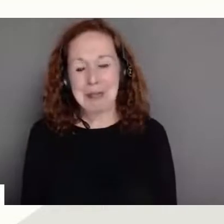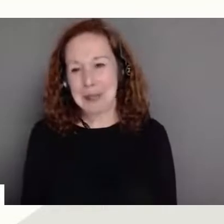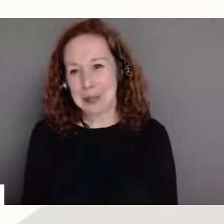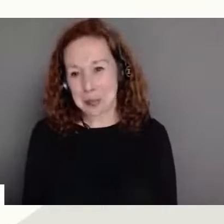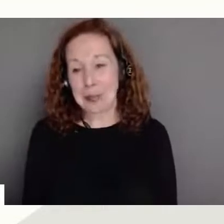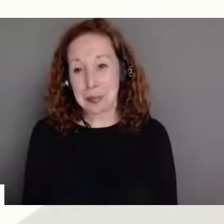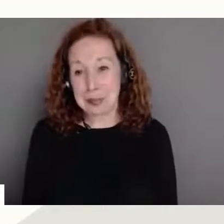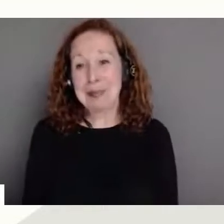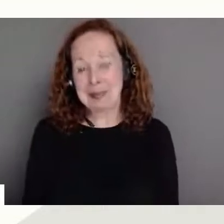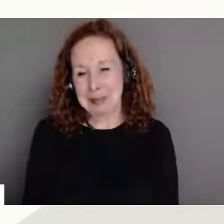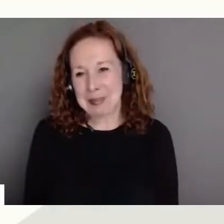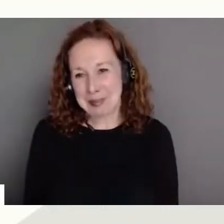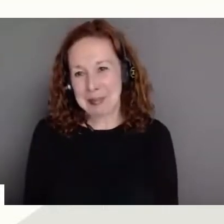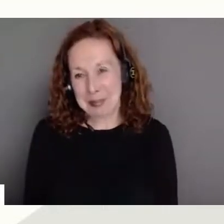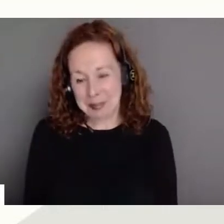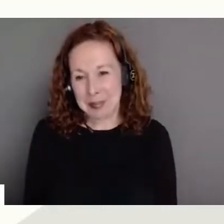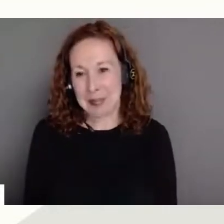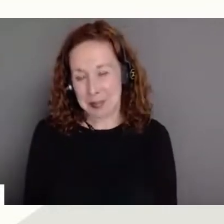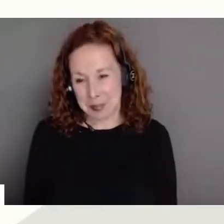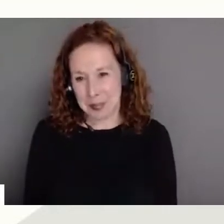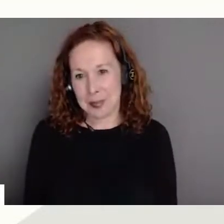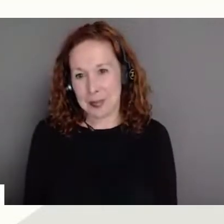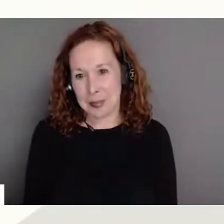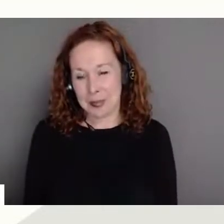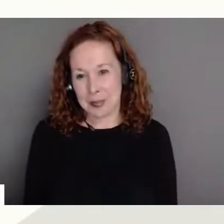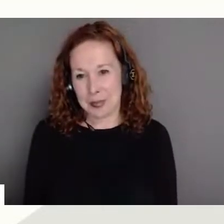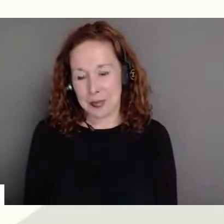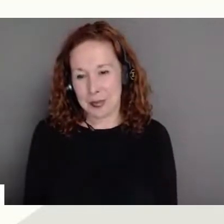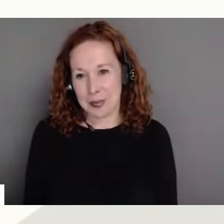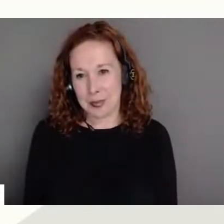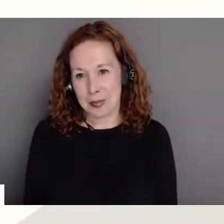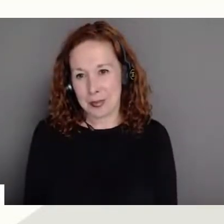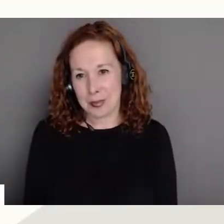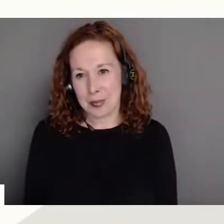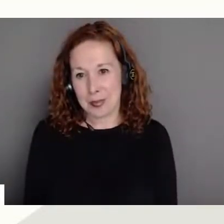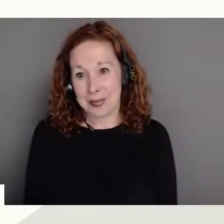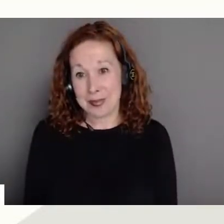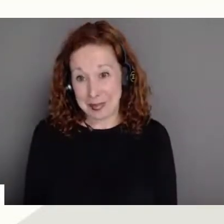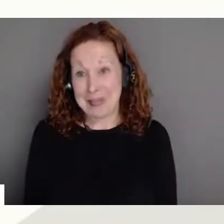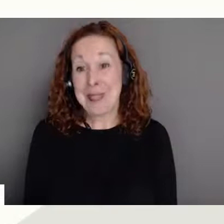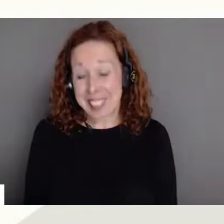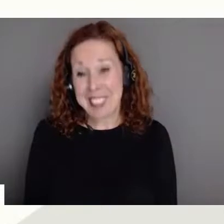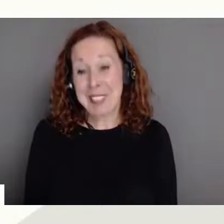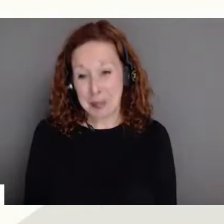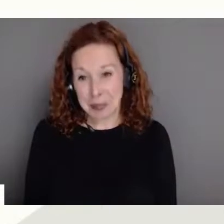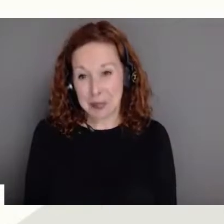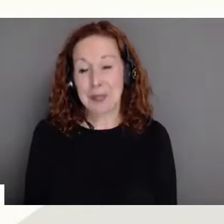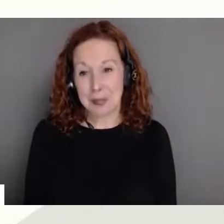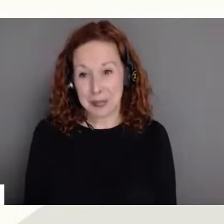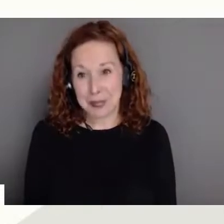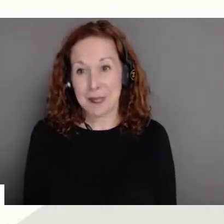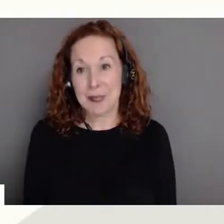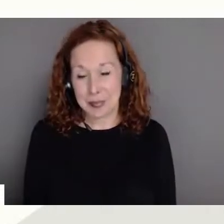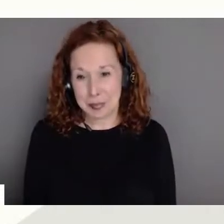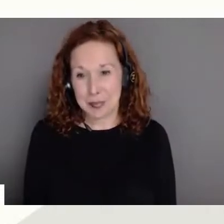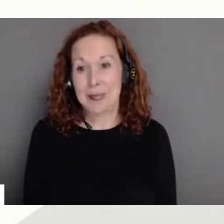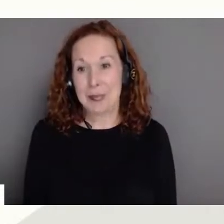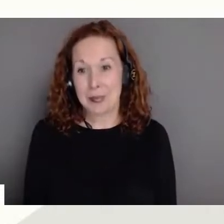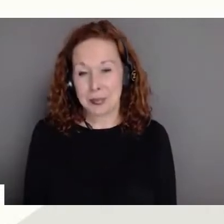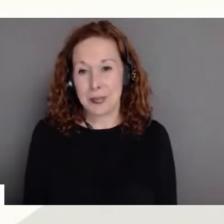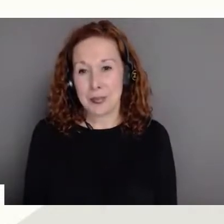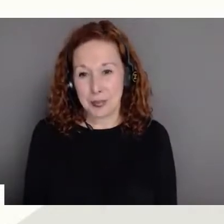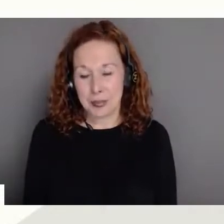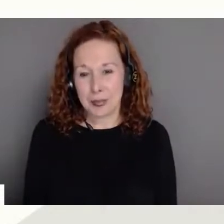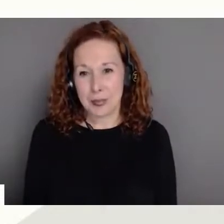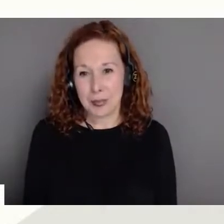Yeah. or swim. But I certainly wanted to sing the song over and over and over on the playground.